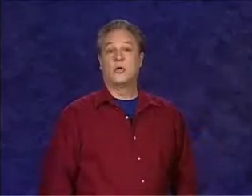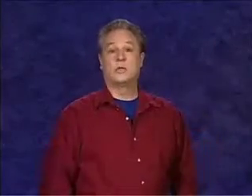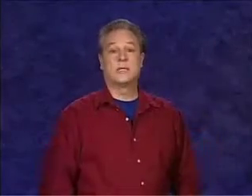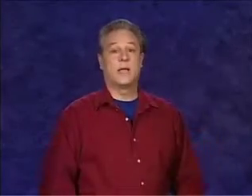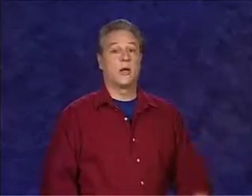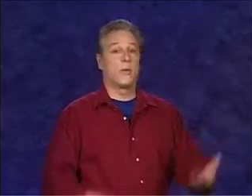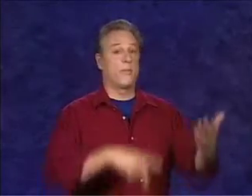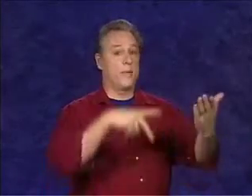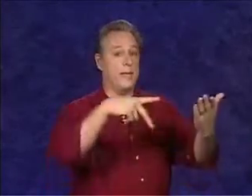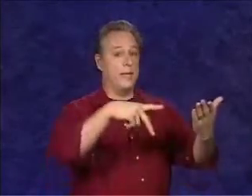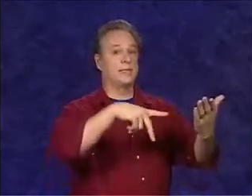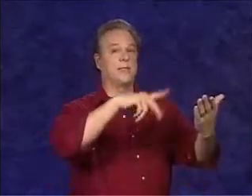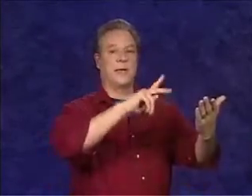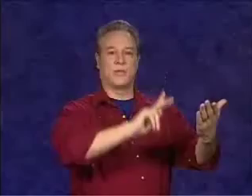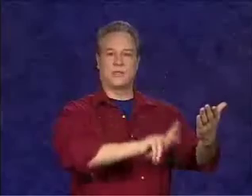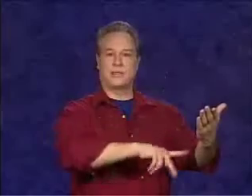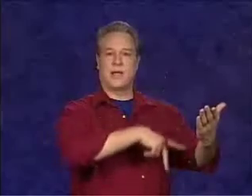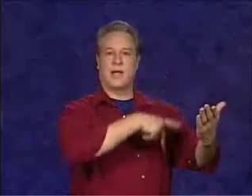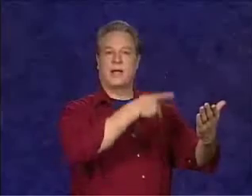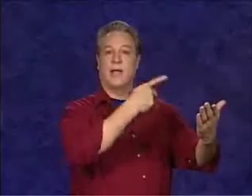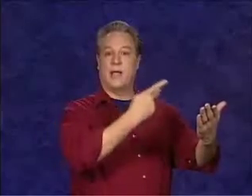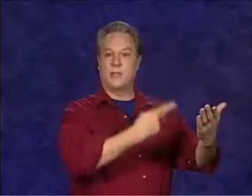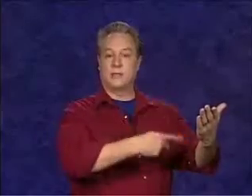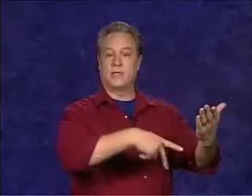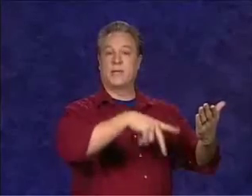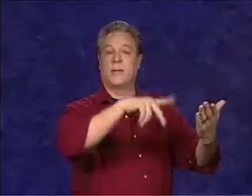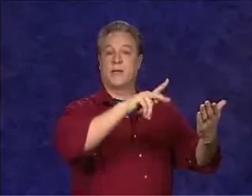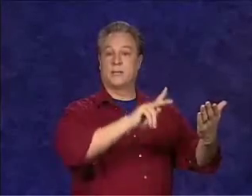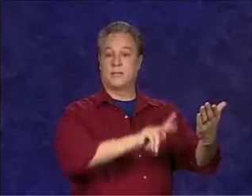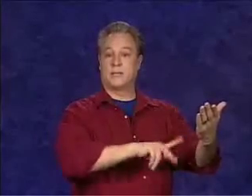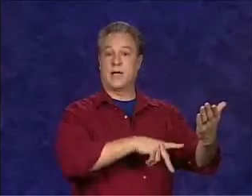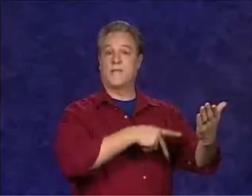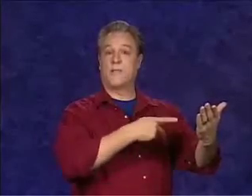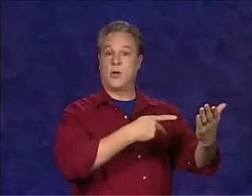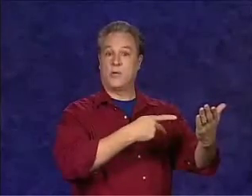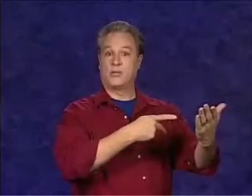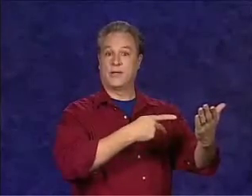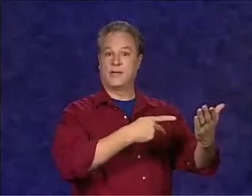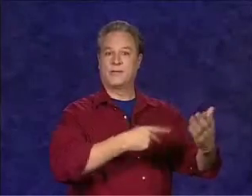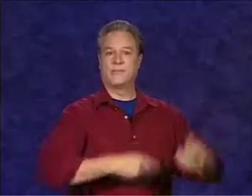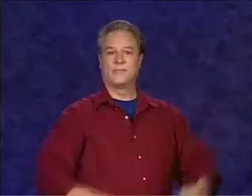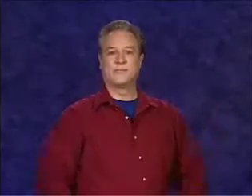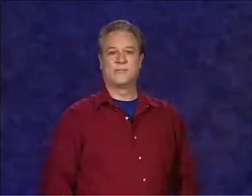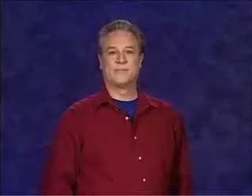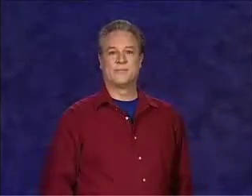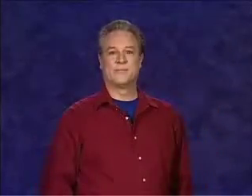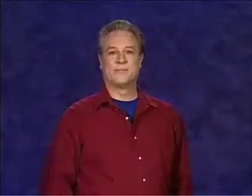Use the letter P to make this sign, and music becomes a sign for poetry.